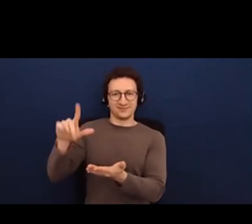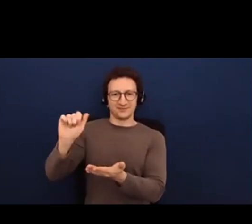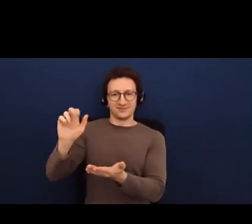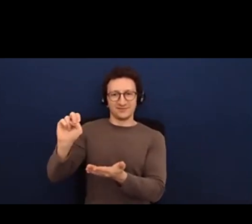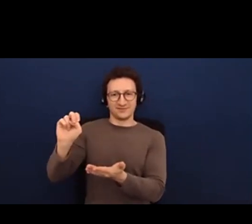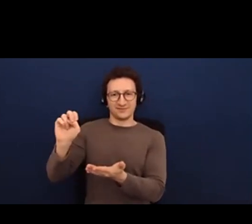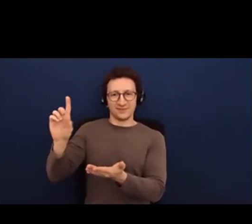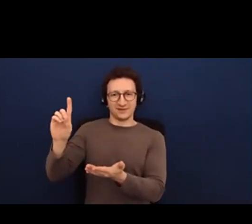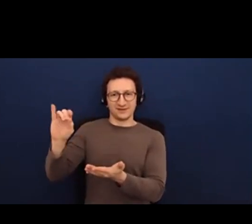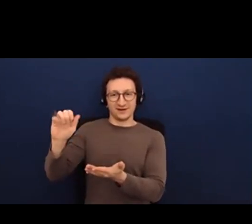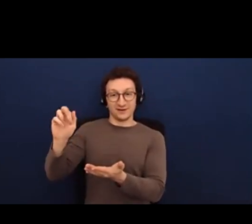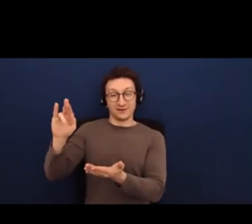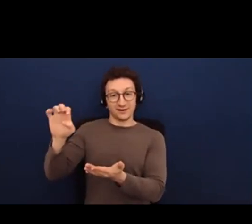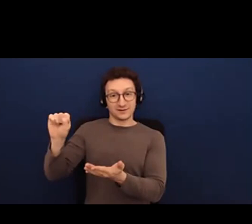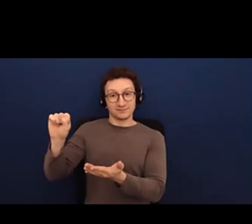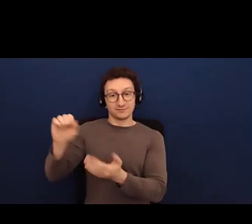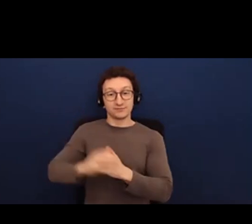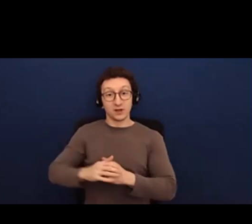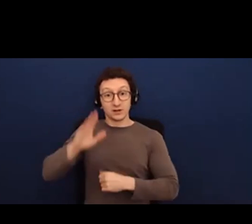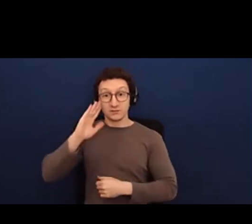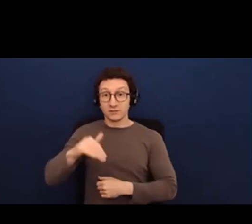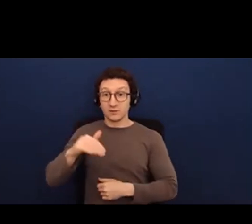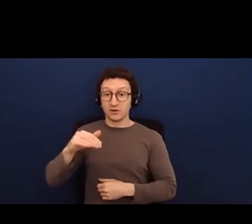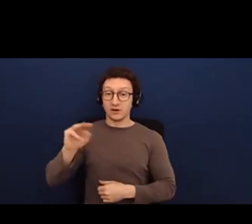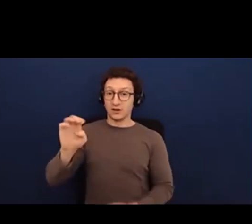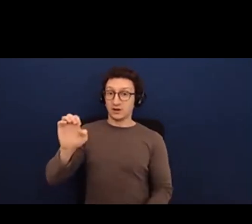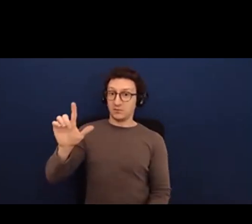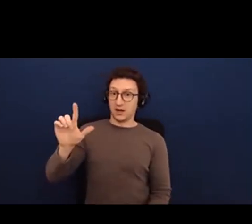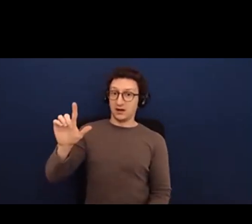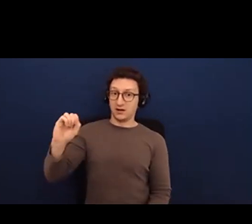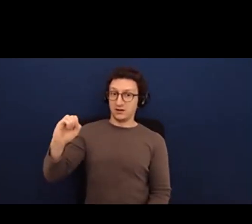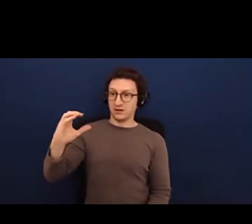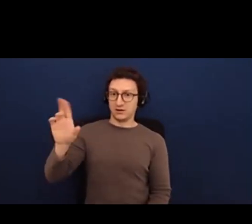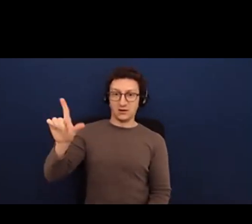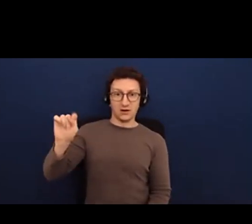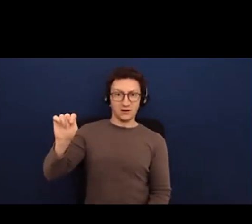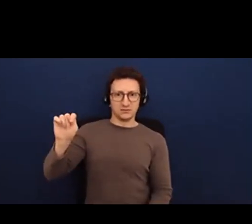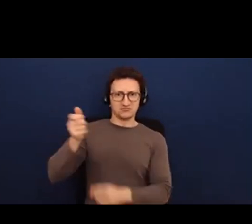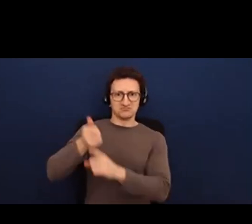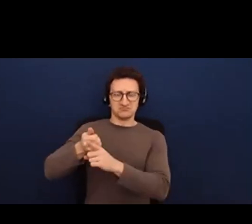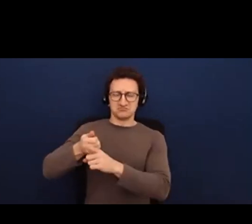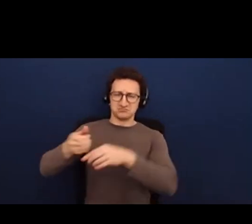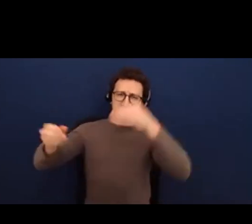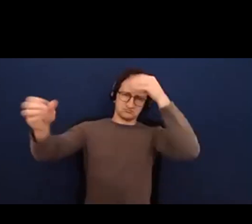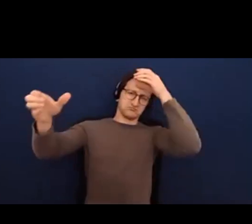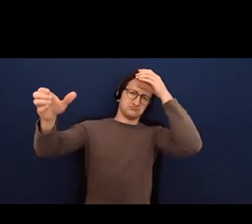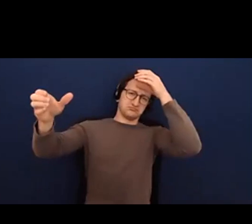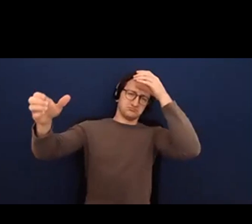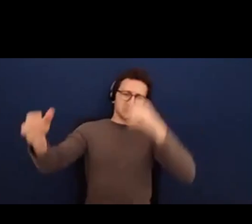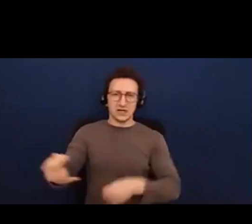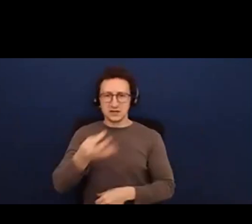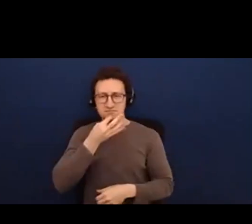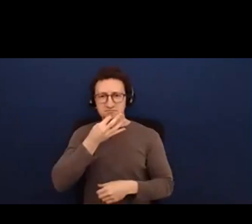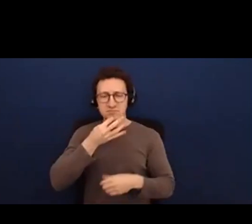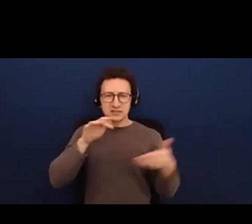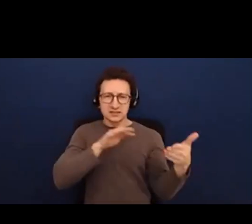Scult is one of the world's great experts on the writing and thought and